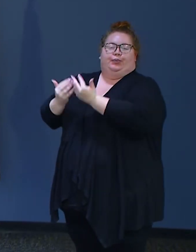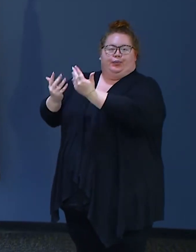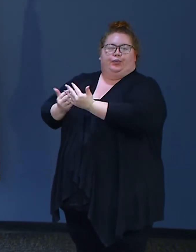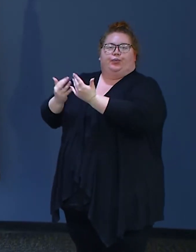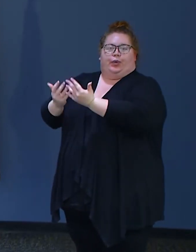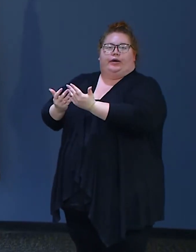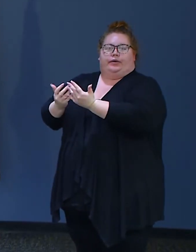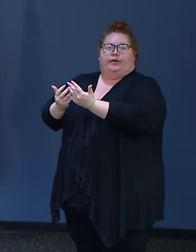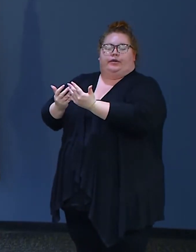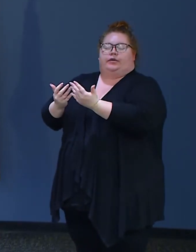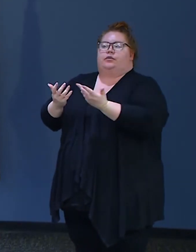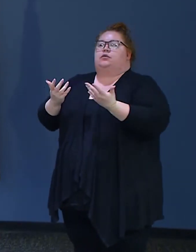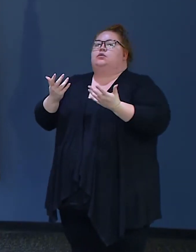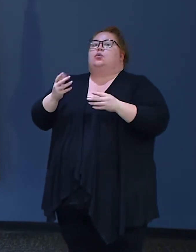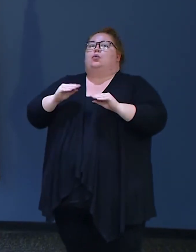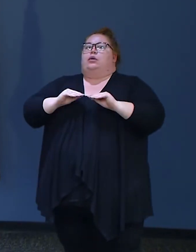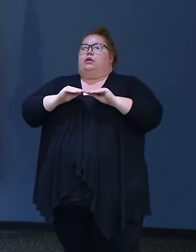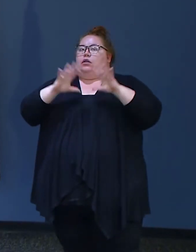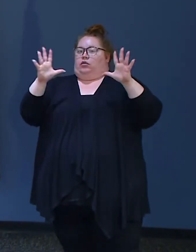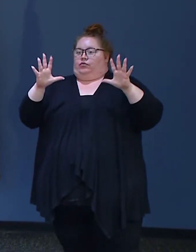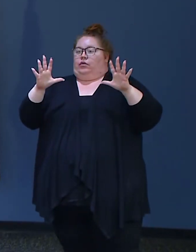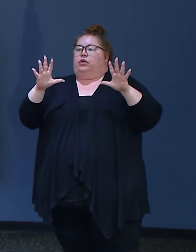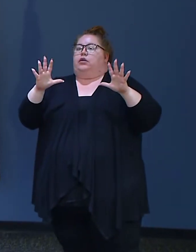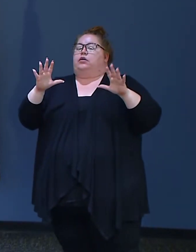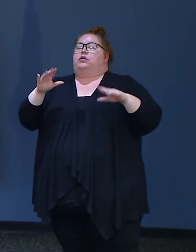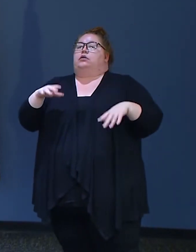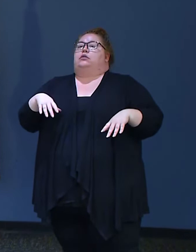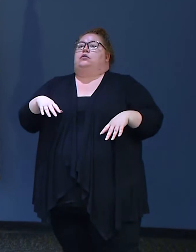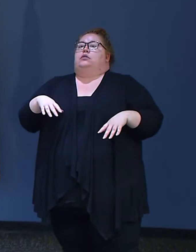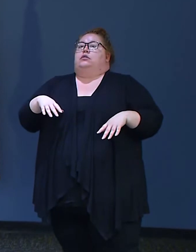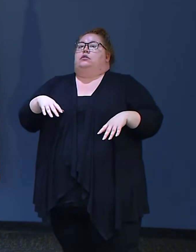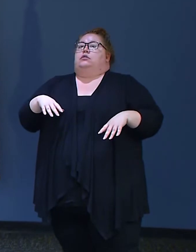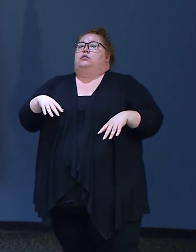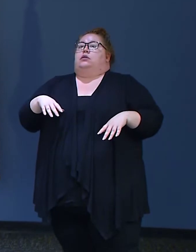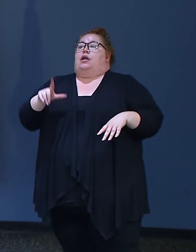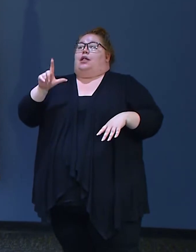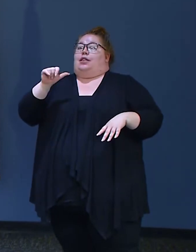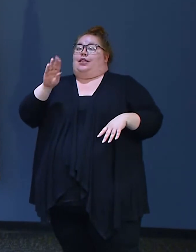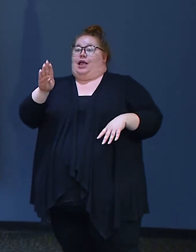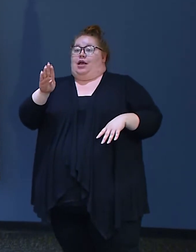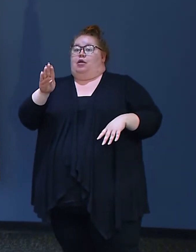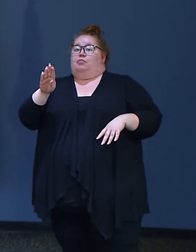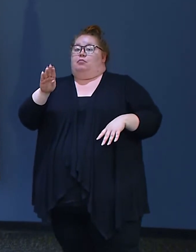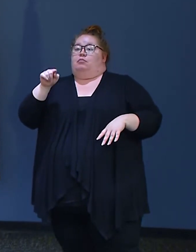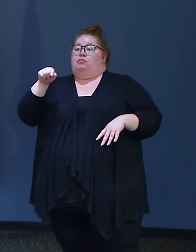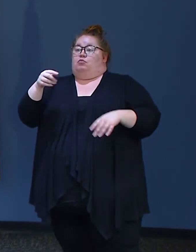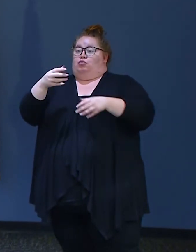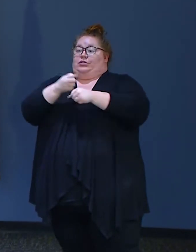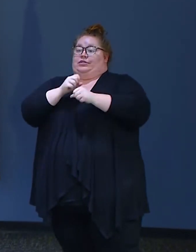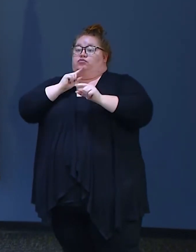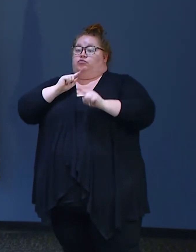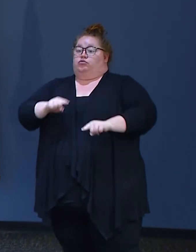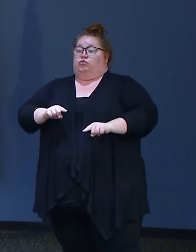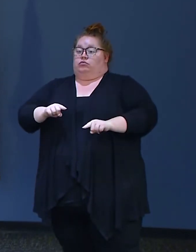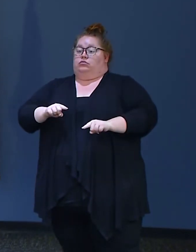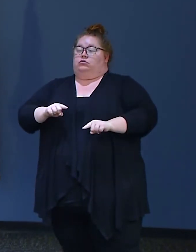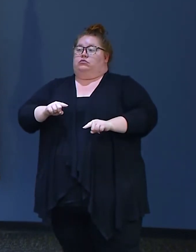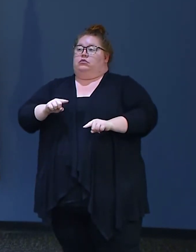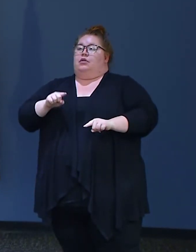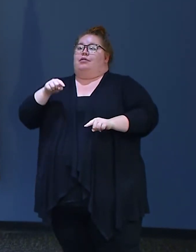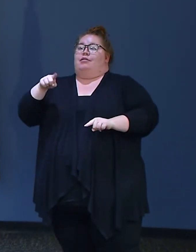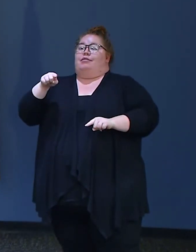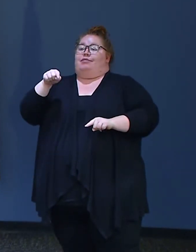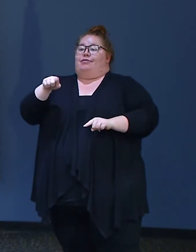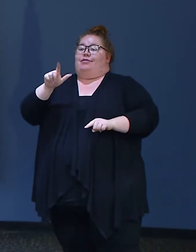make something very clear. Additionally, the lab, when they have a result, they are contacting the